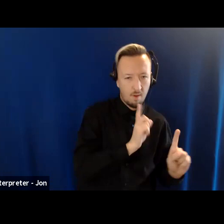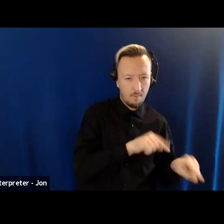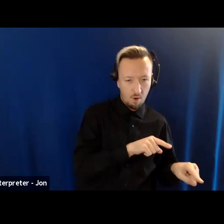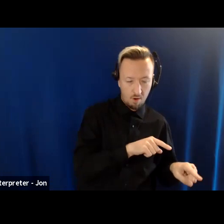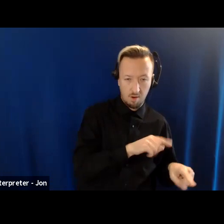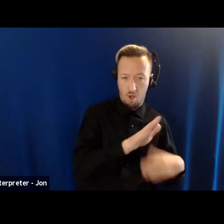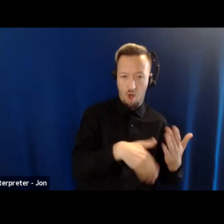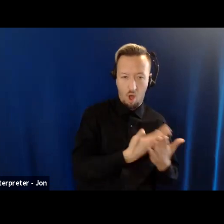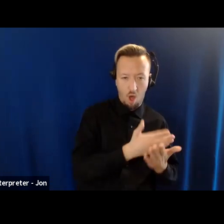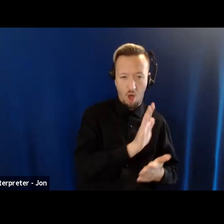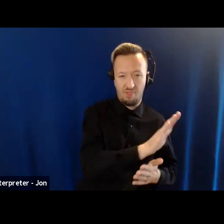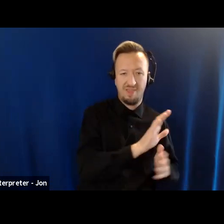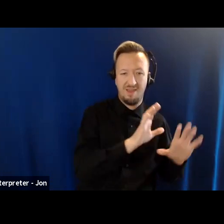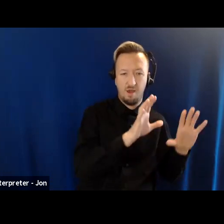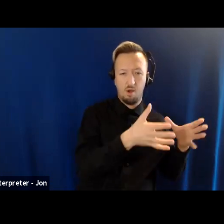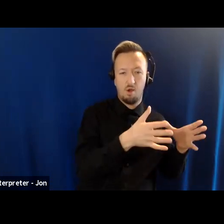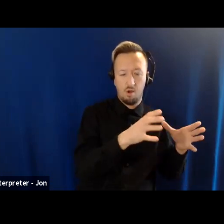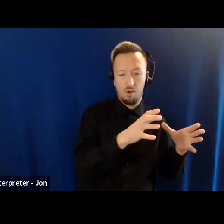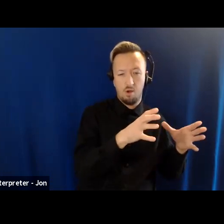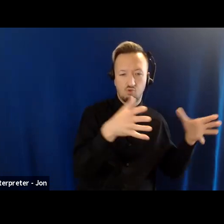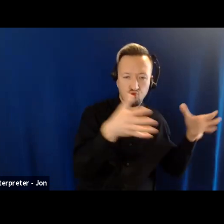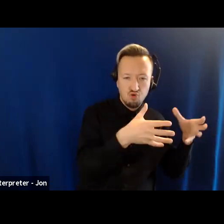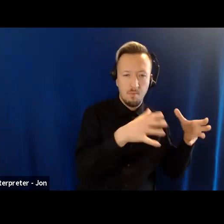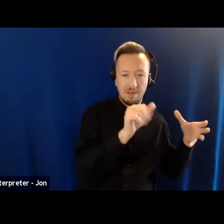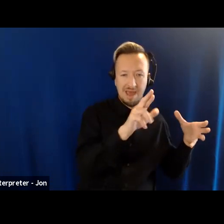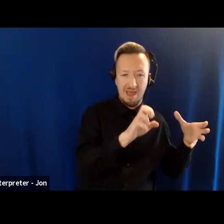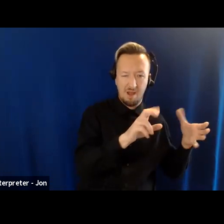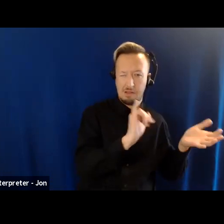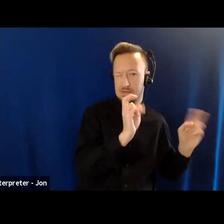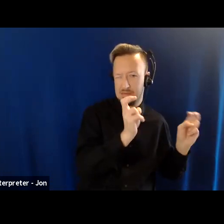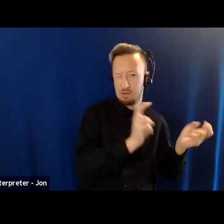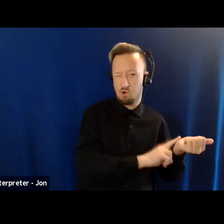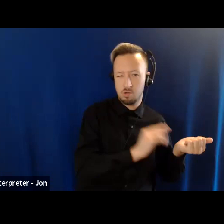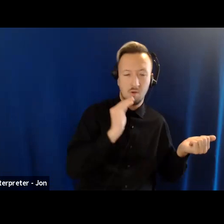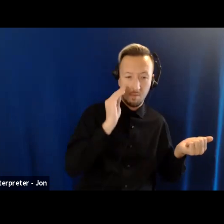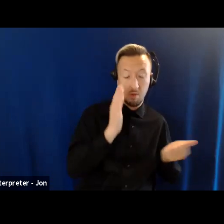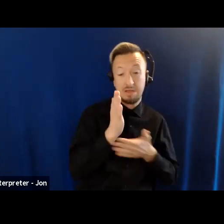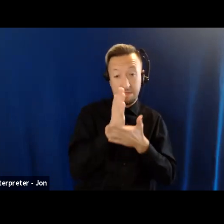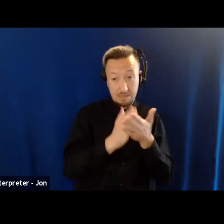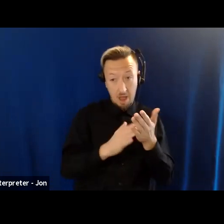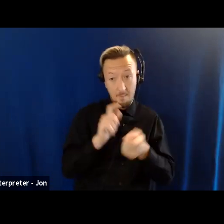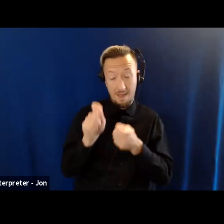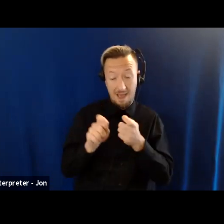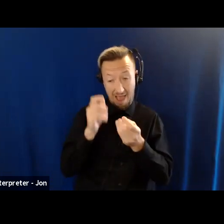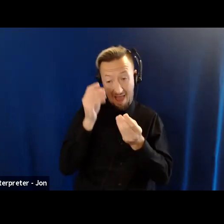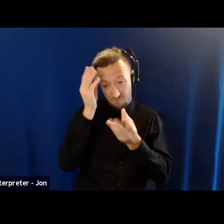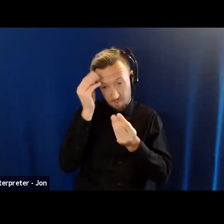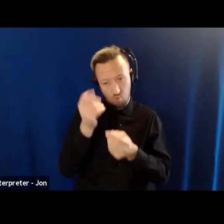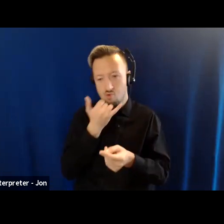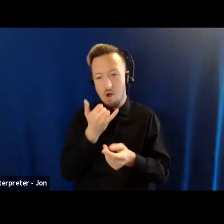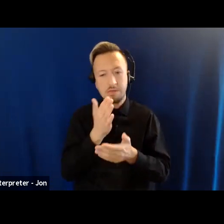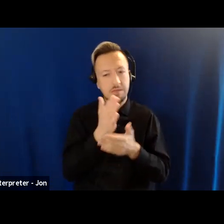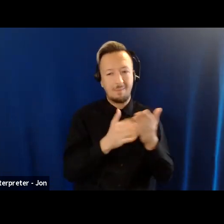care facility numbers. So there's a lot of misinformation and some inaccurate information, but overall,